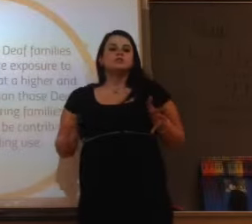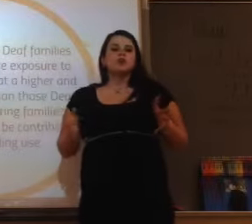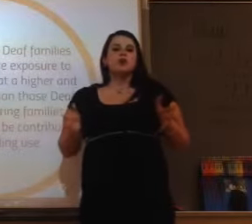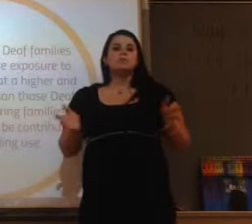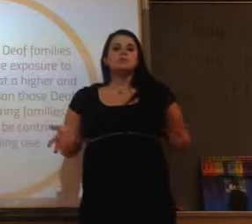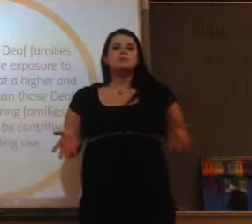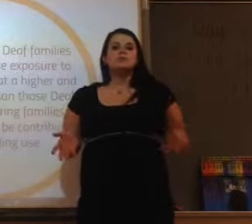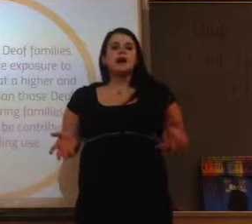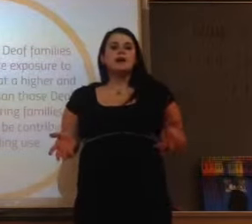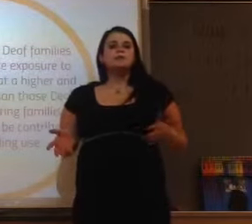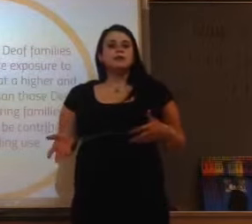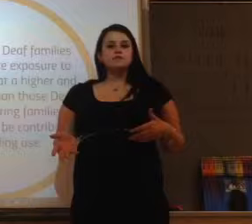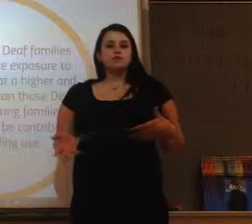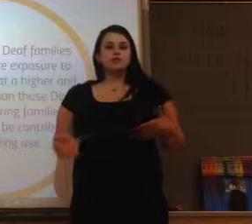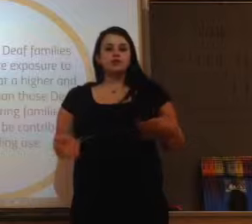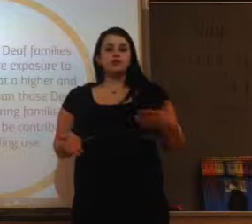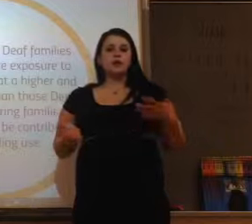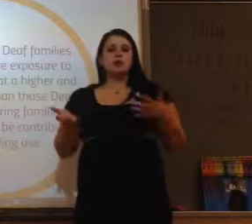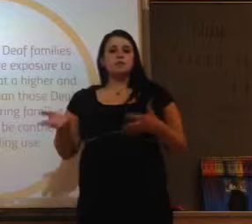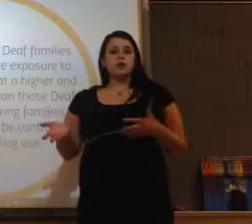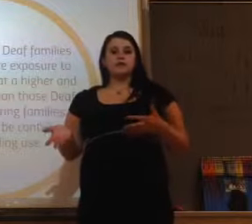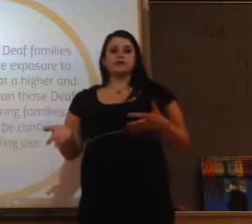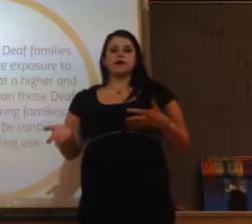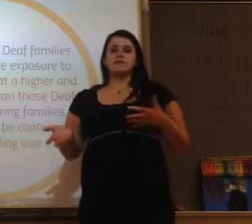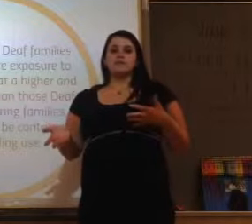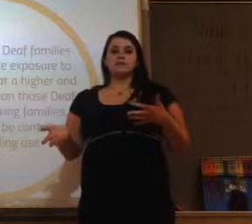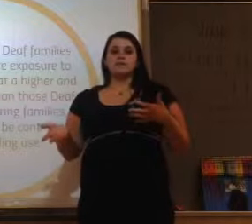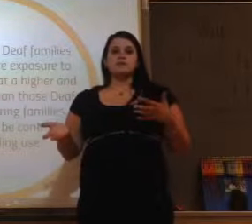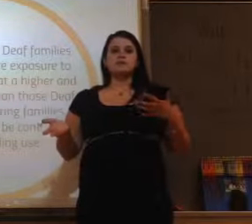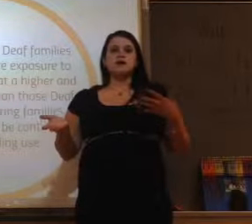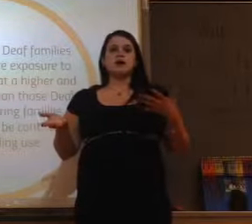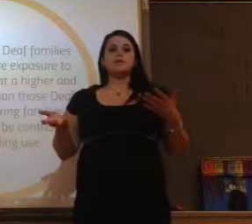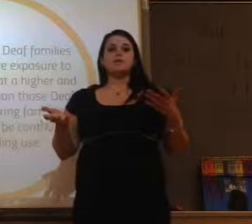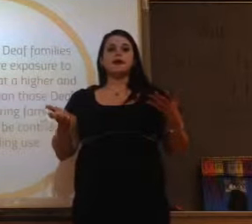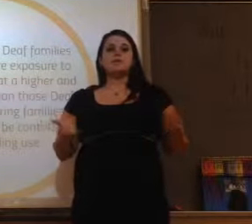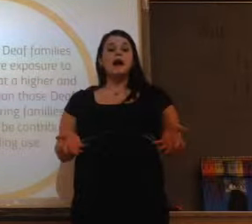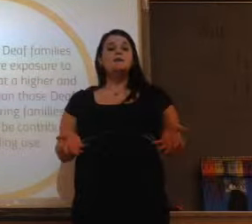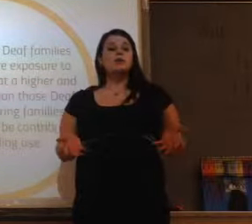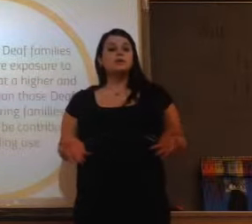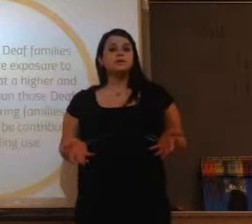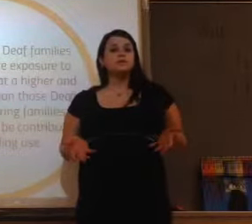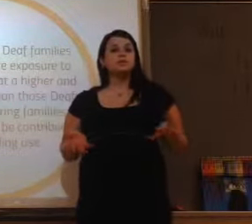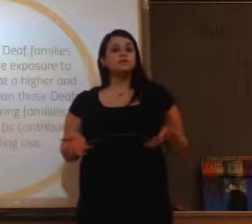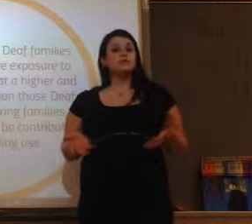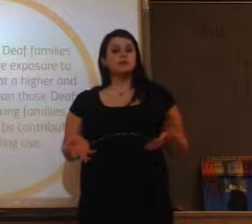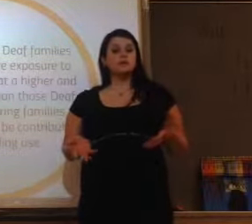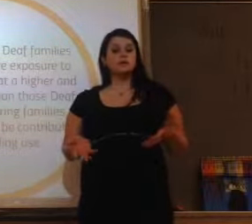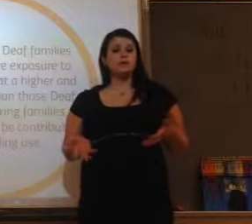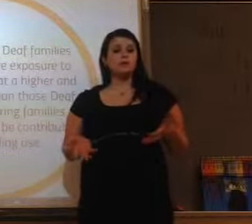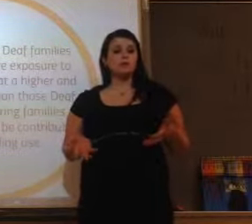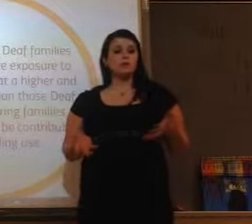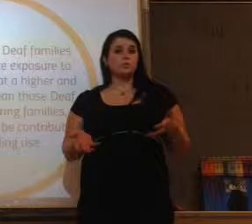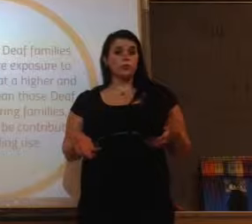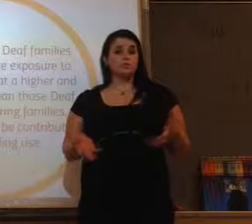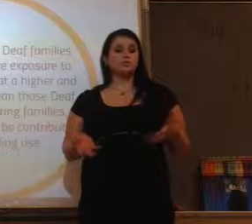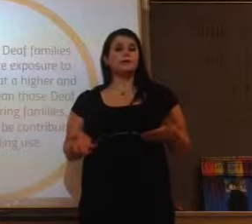So most of the time, deaf children that are born into deaf families have had more exposure to fingerspelling words